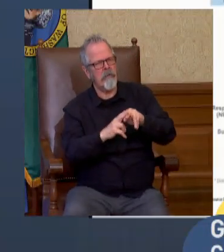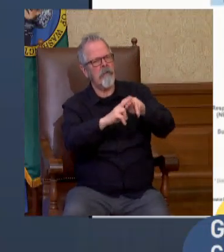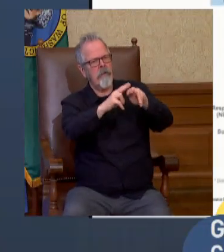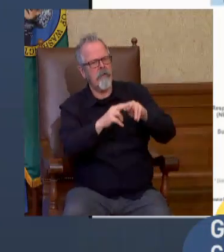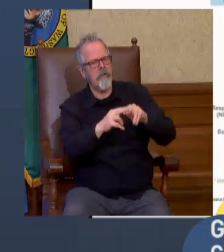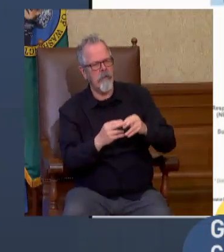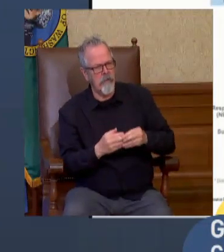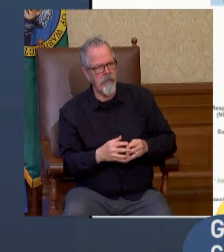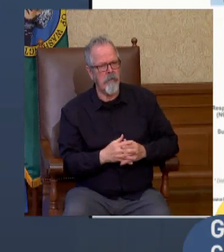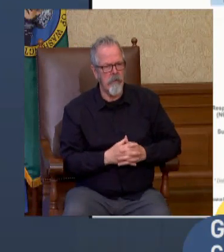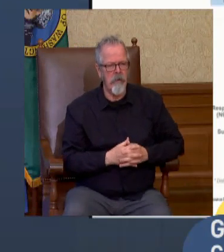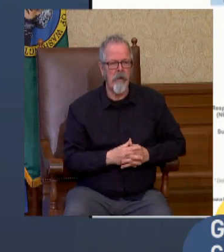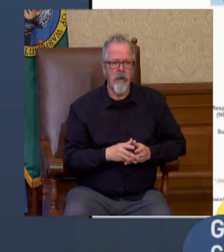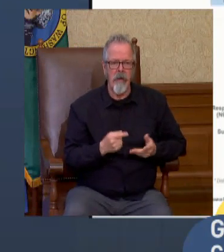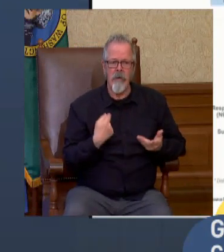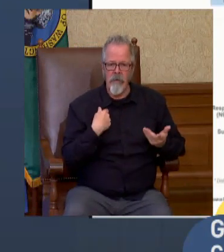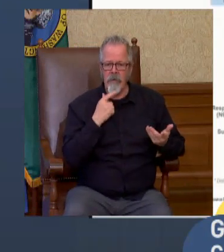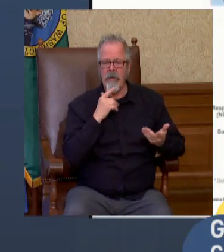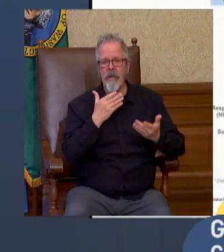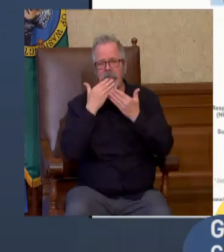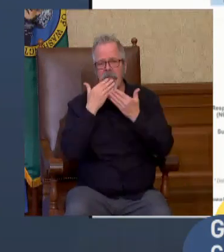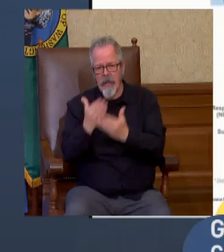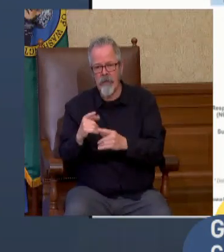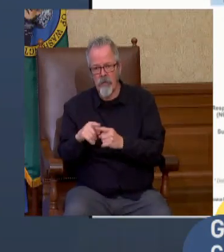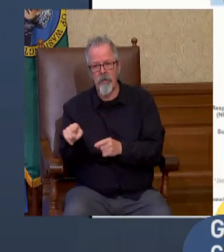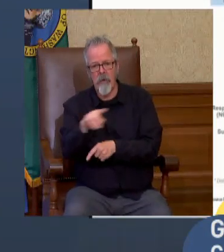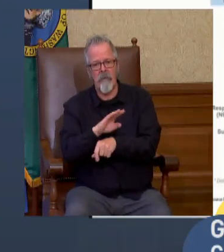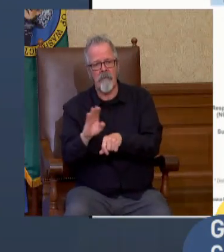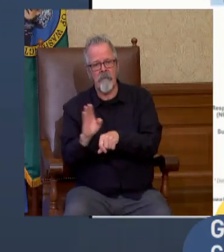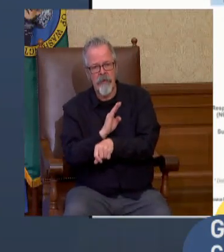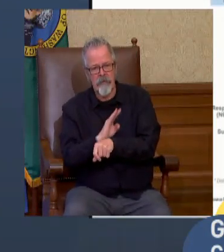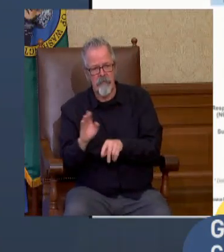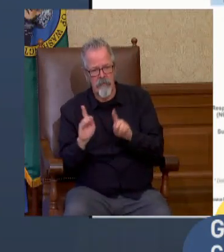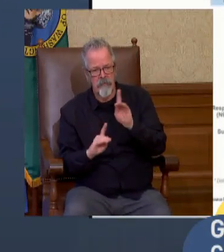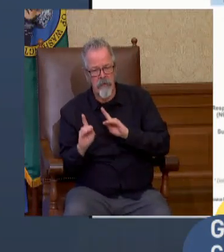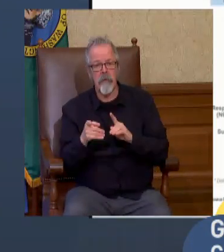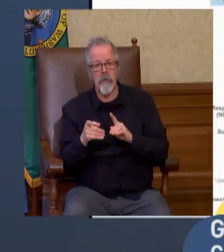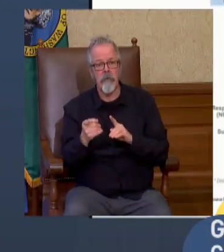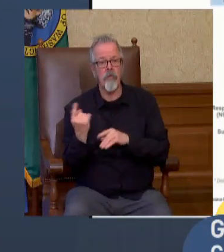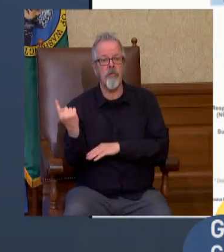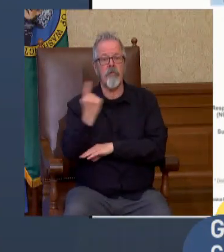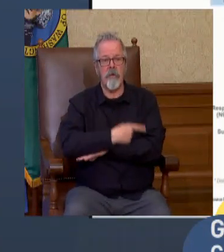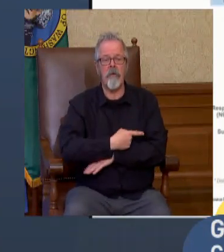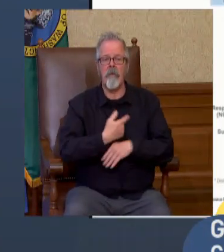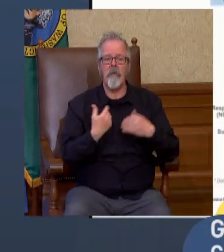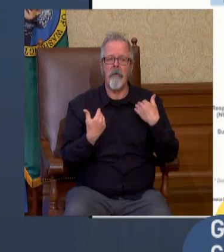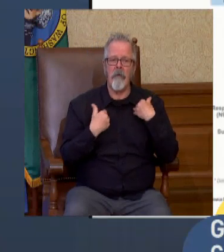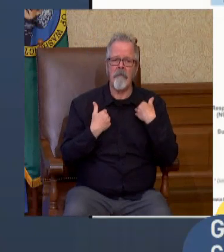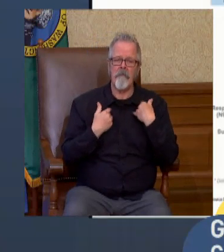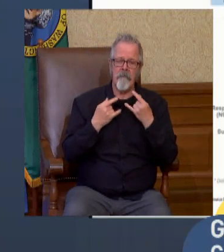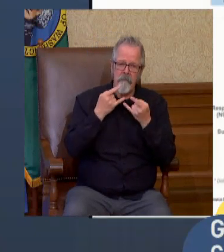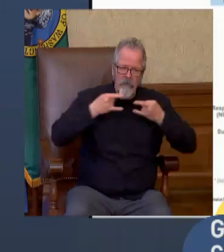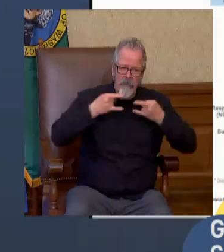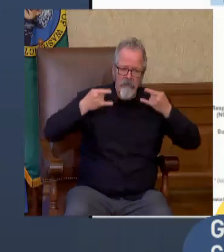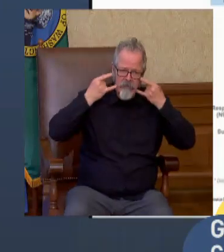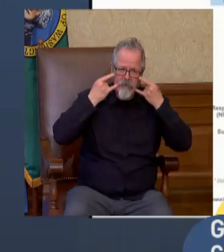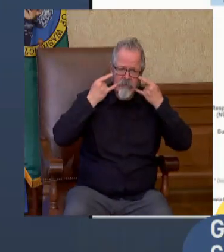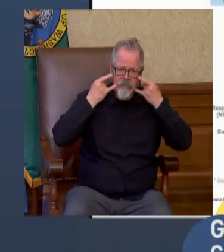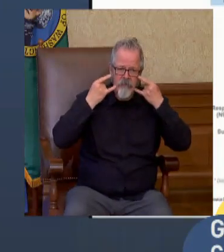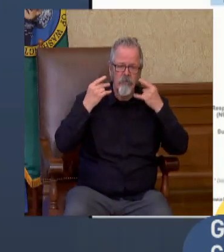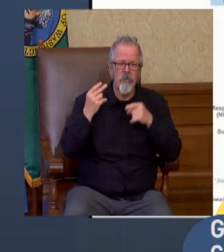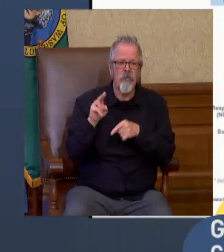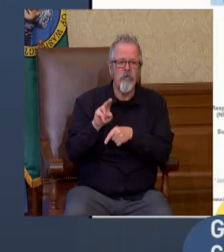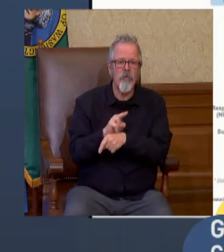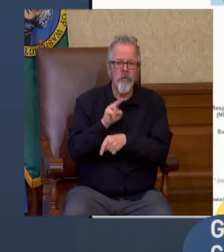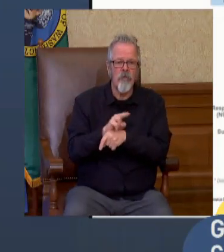Tacoma, Outdoor Research. Dan Nordstrom is now making masks for us. Many small companies are making